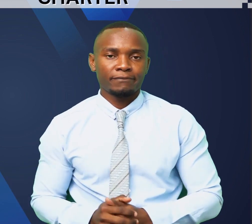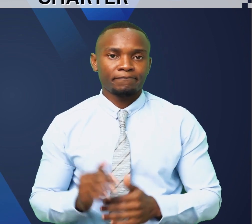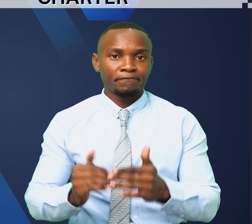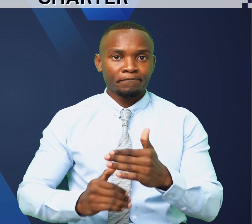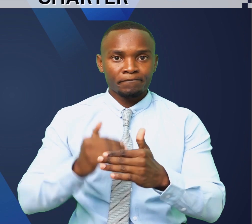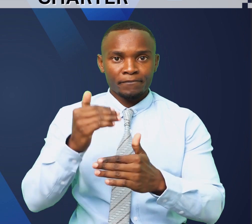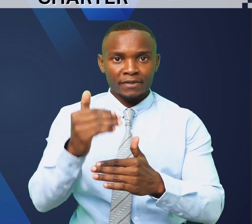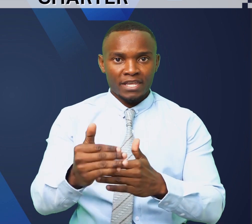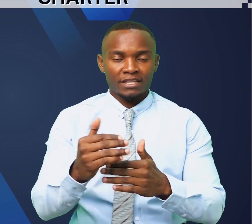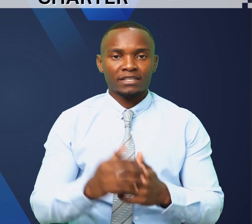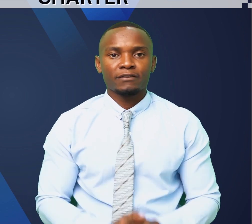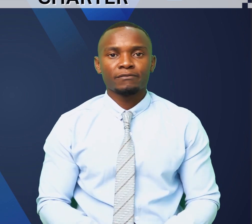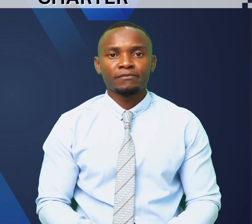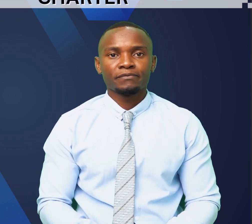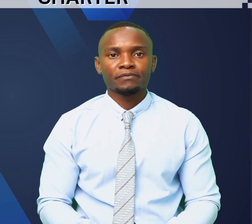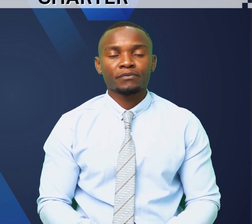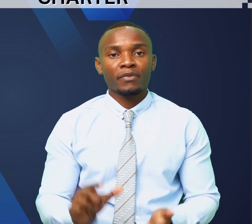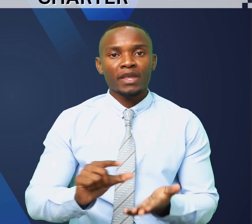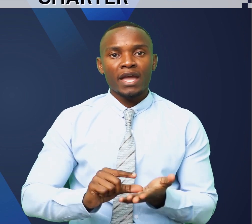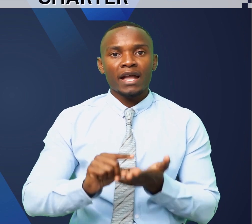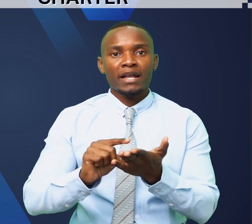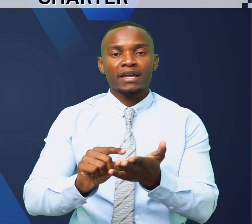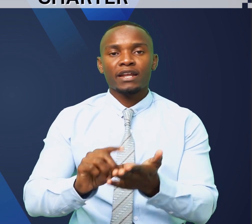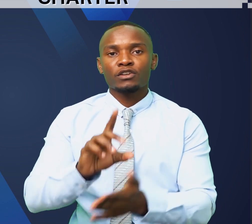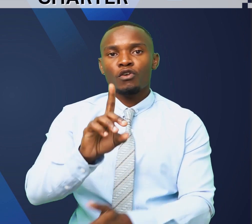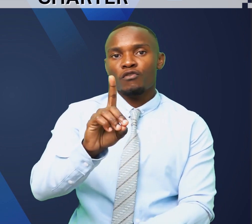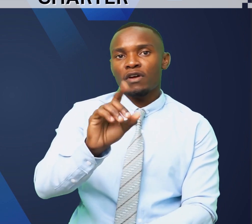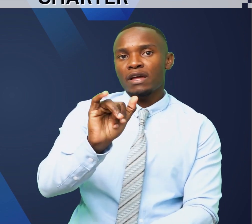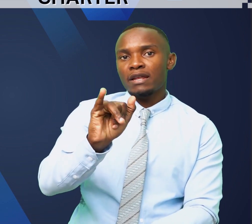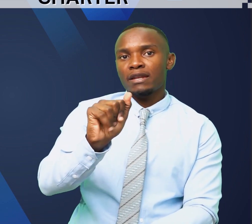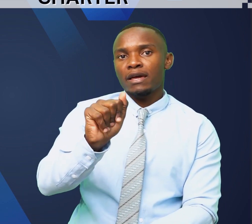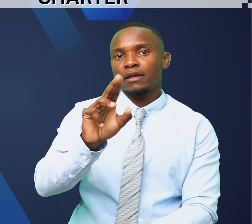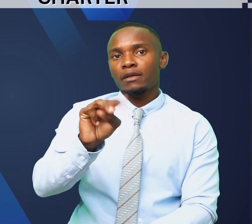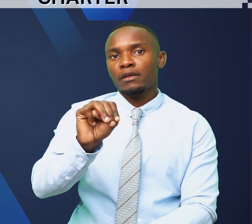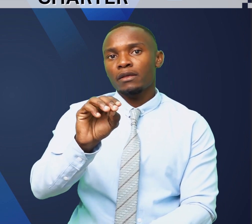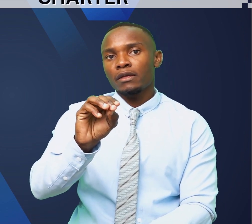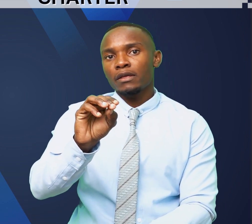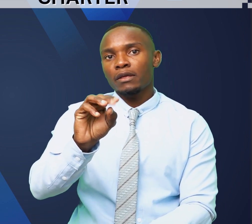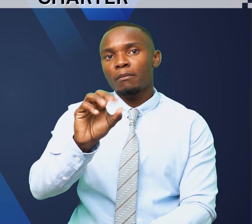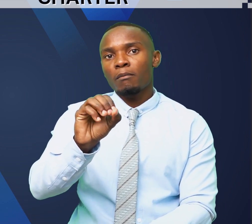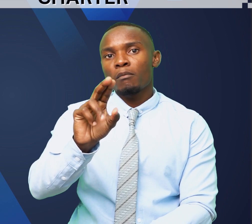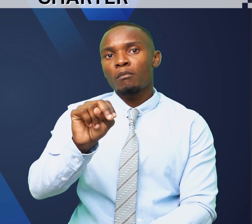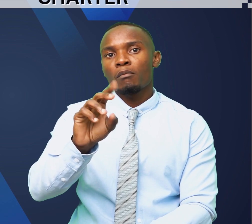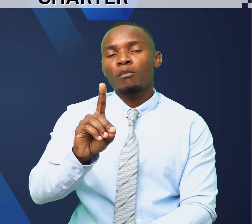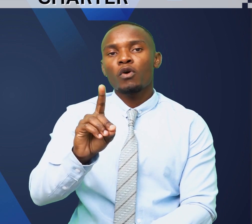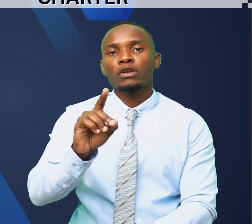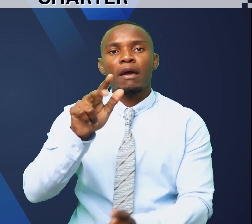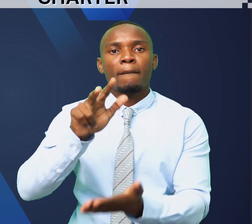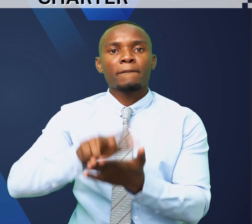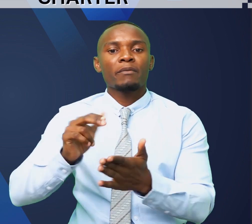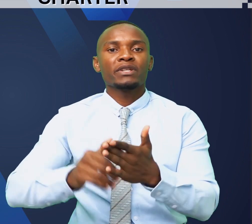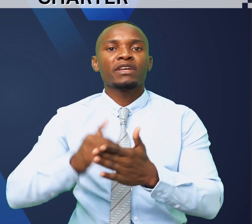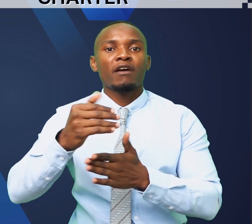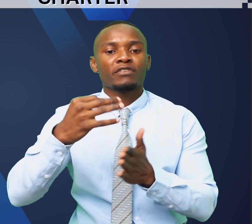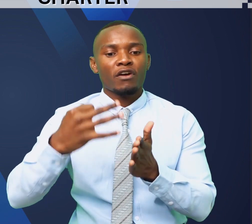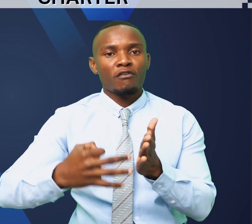Service rendered. Grant of Diamond Mark permit after factory assessment.